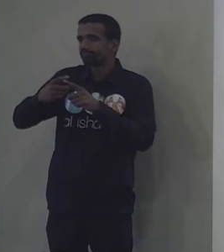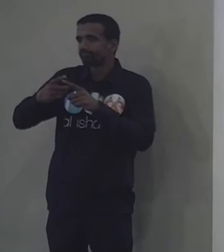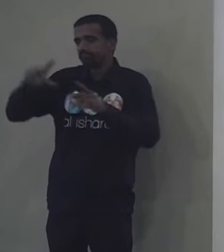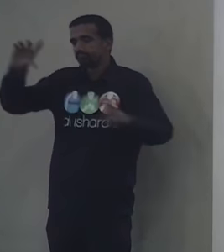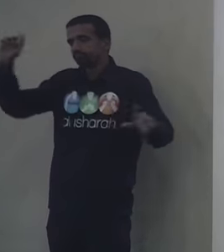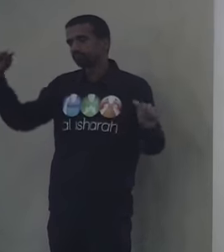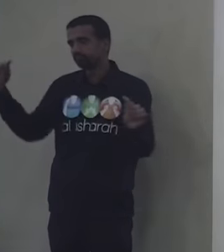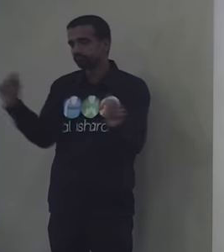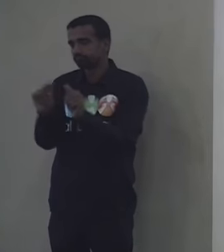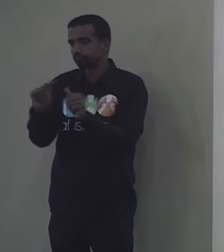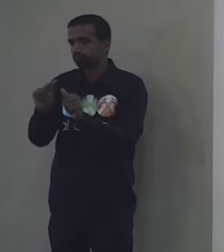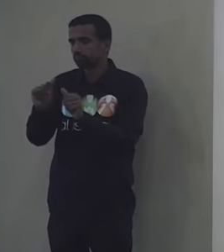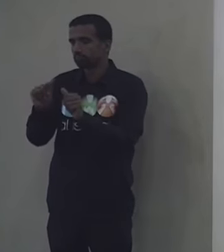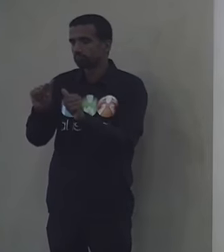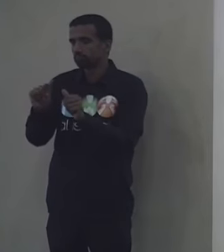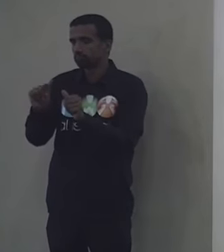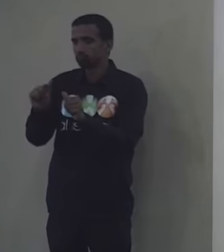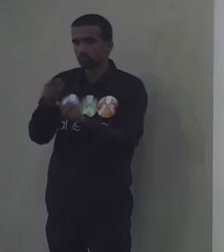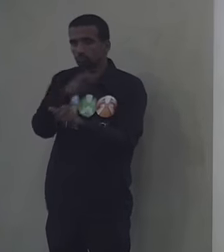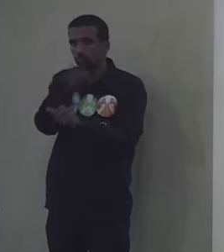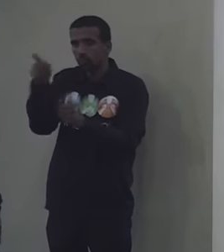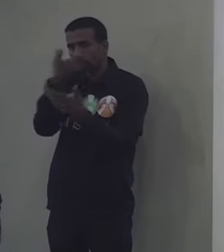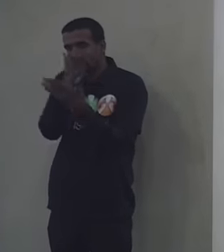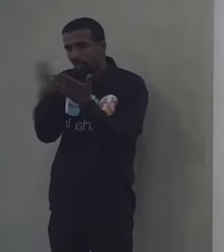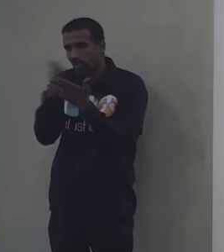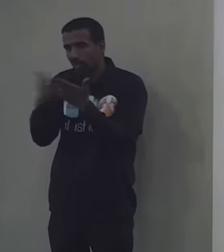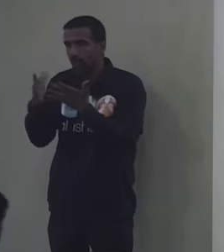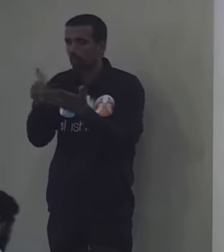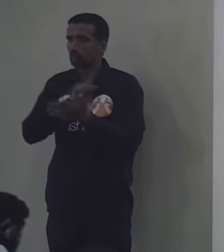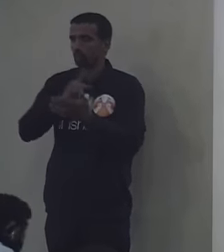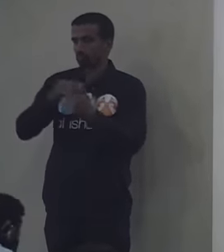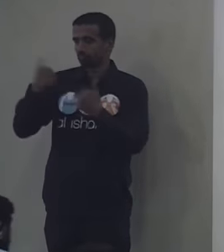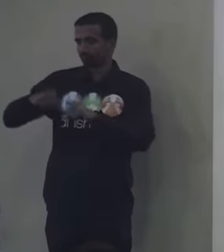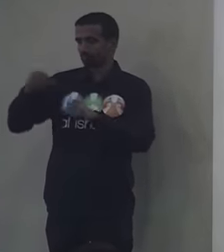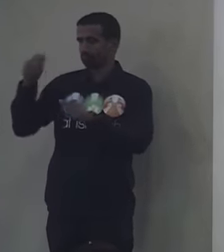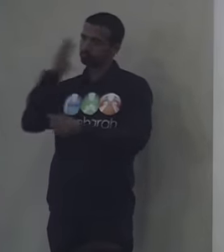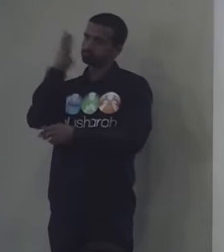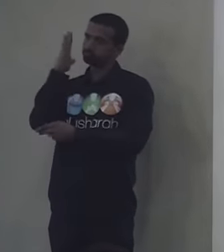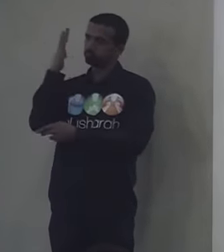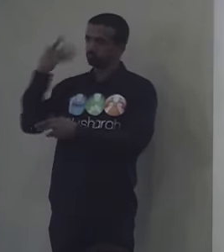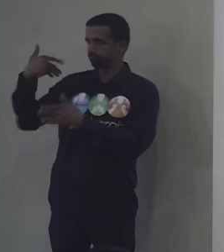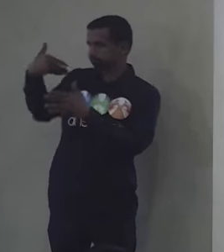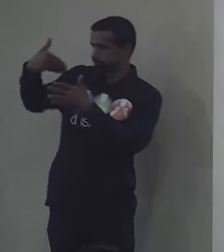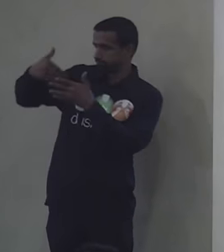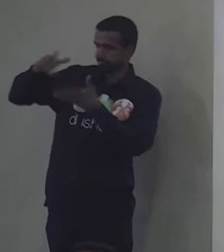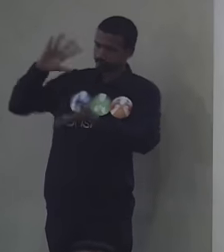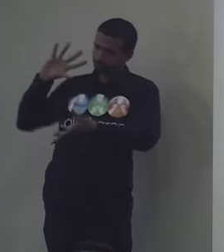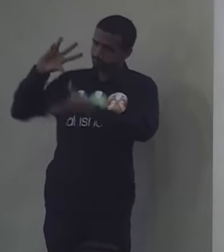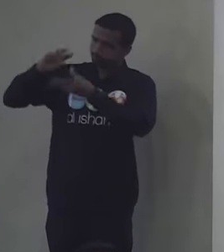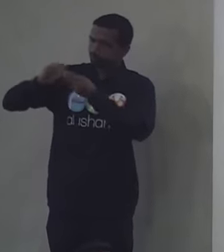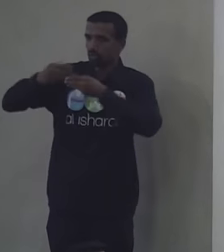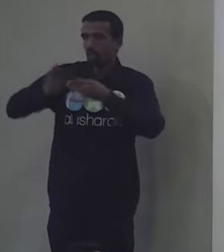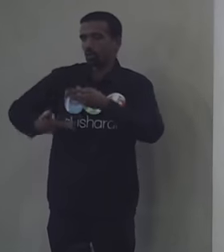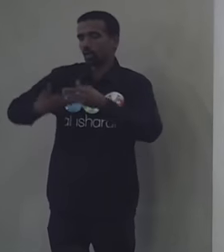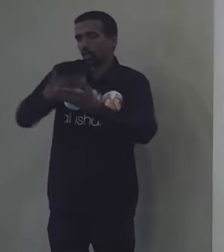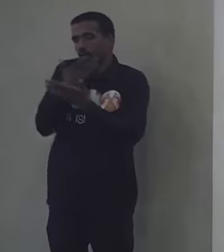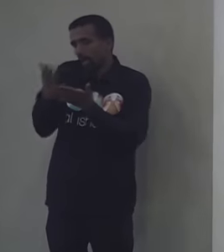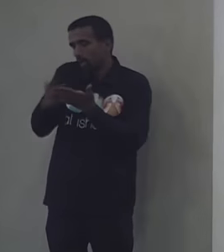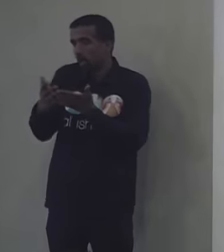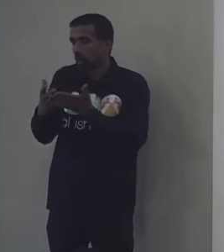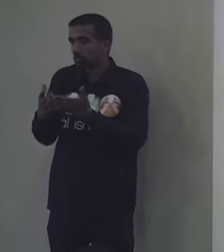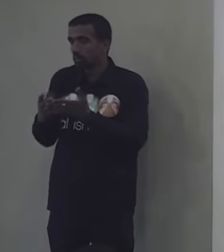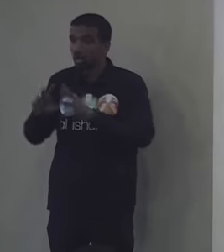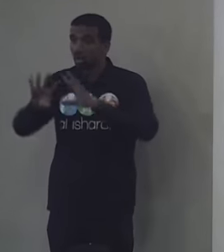then move on. Just so everybody's clear, it's good to be concise at the end of it all. The things Allah created in this world for our benefit and